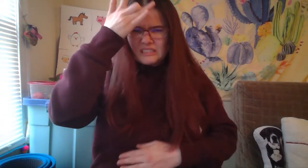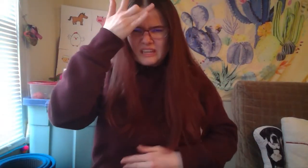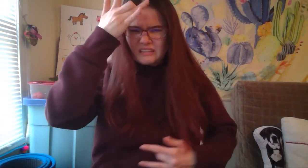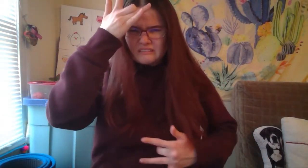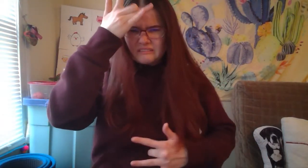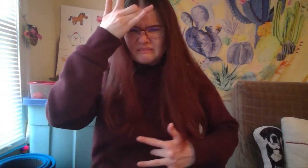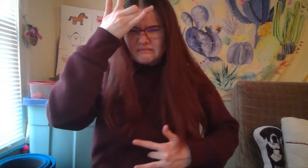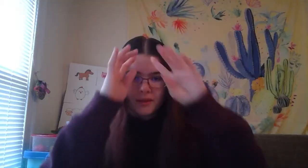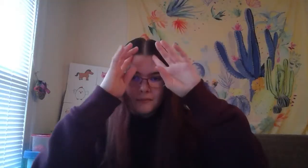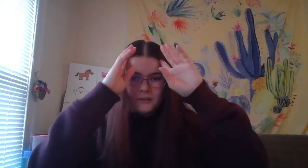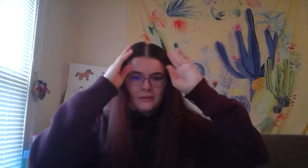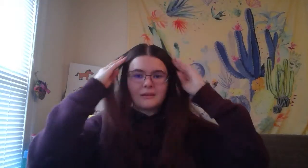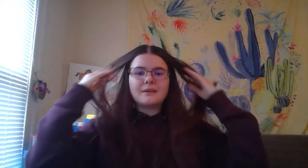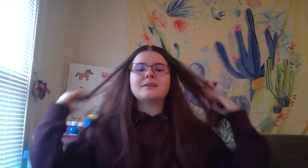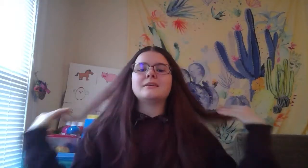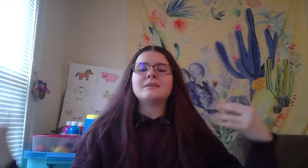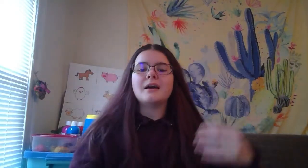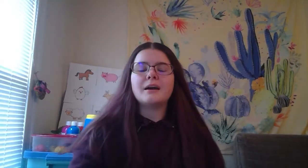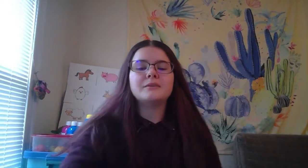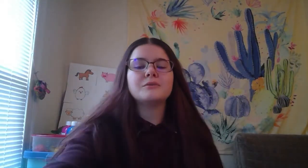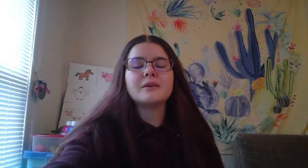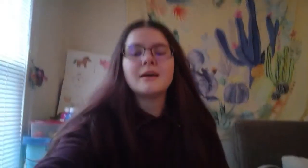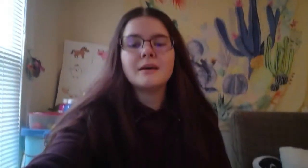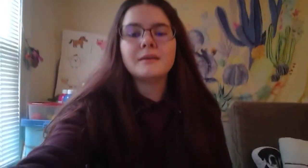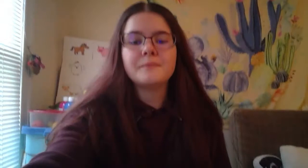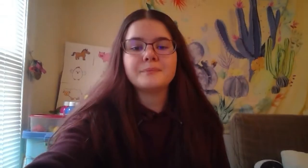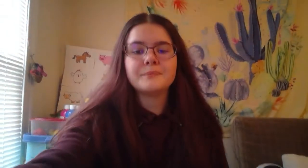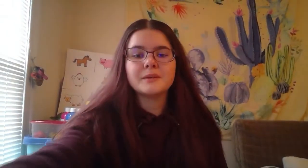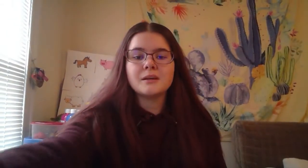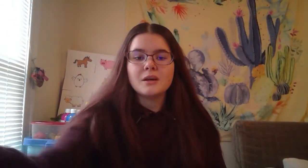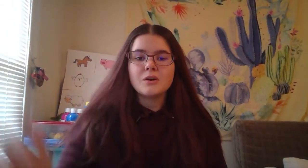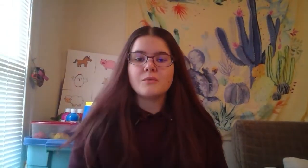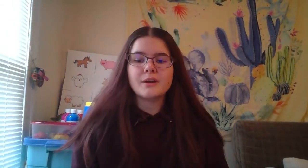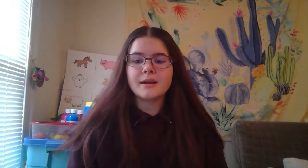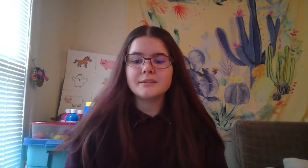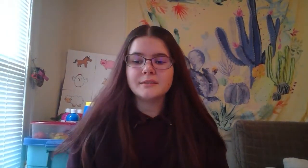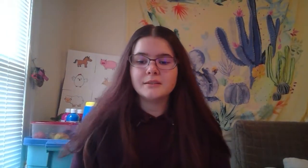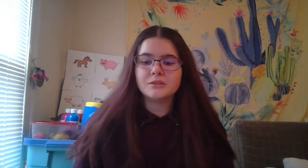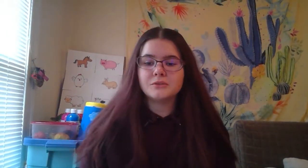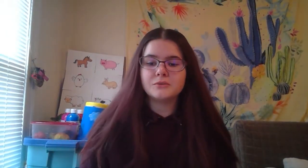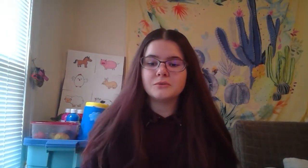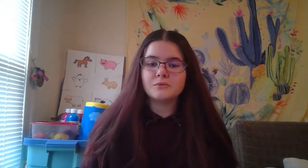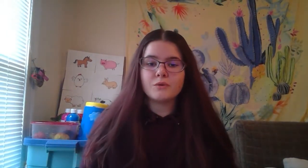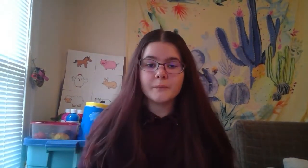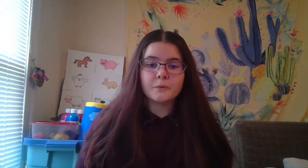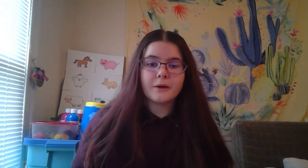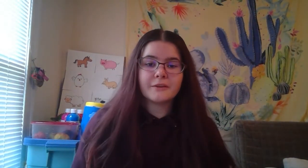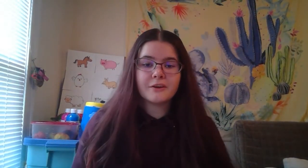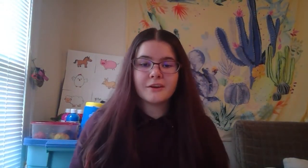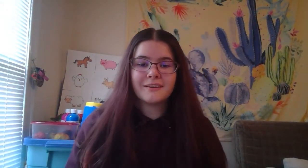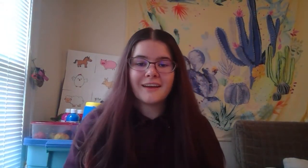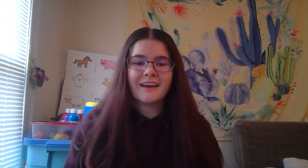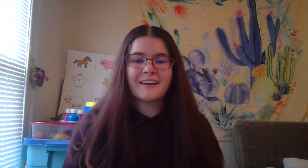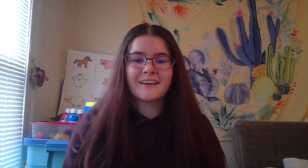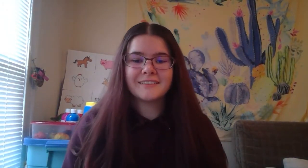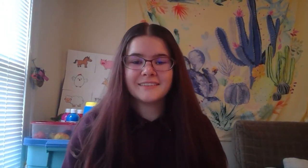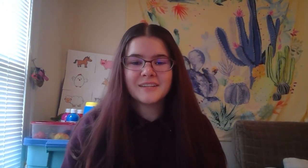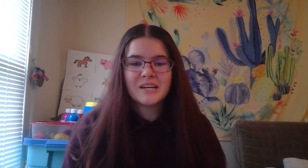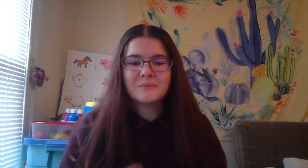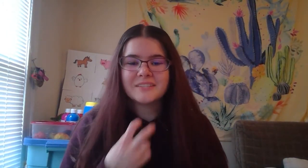Sick. With that being said, I know that we're heading into warmer weather and we're